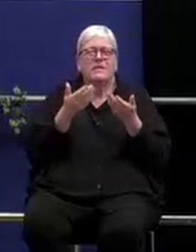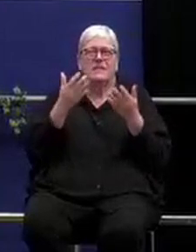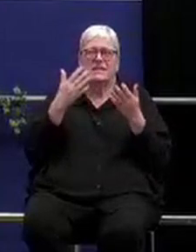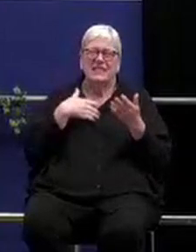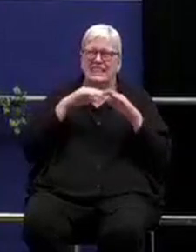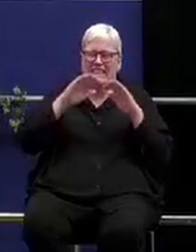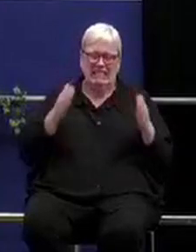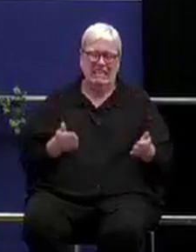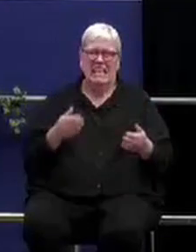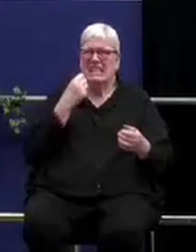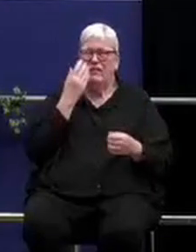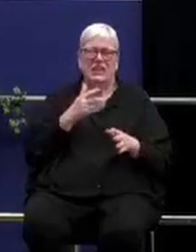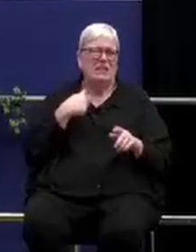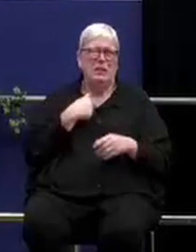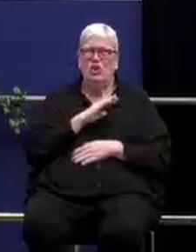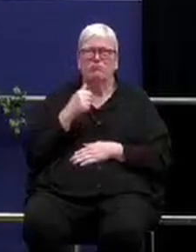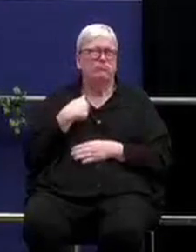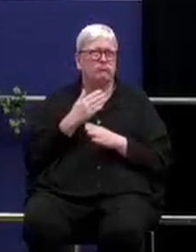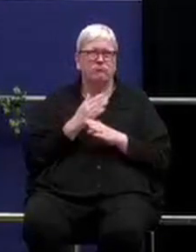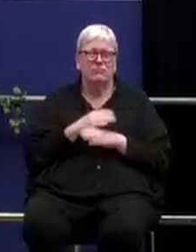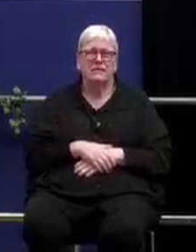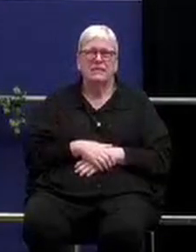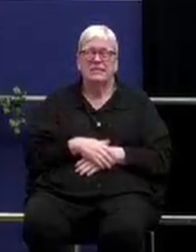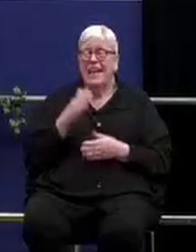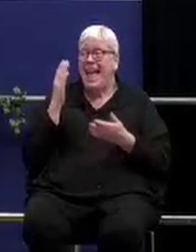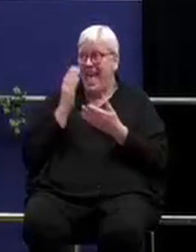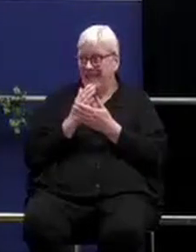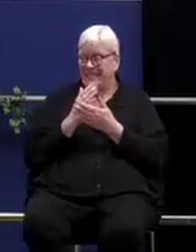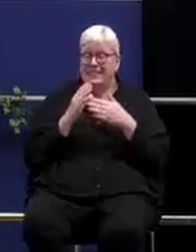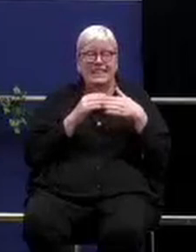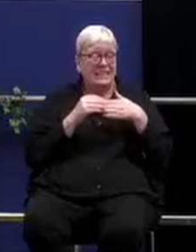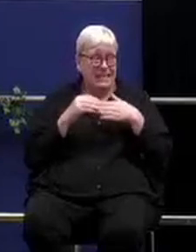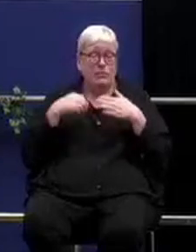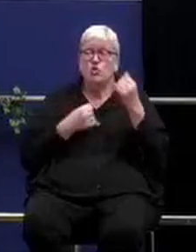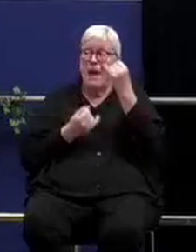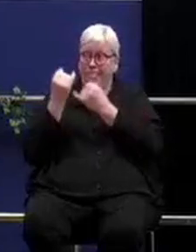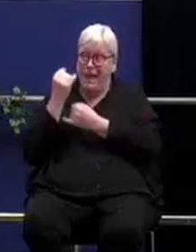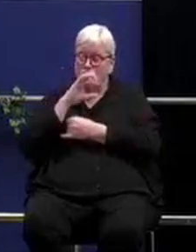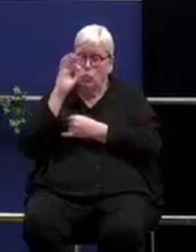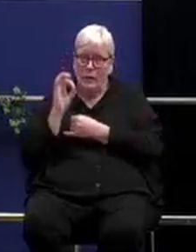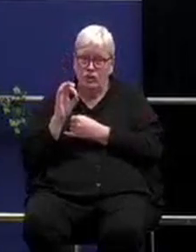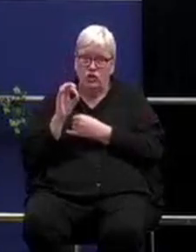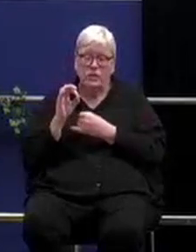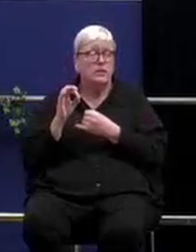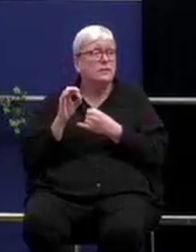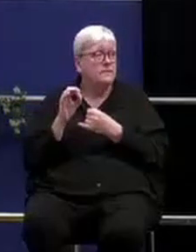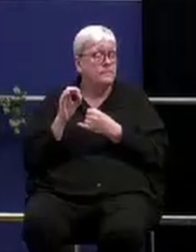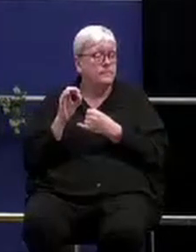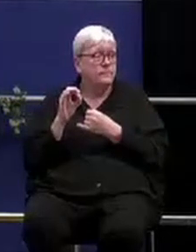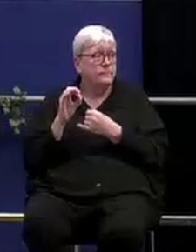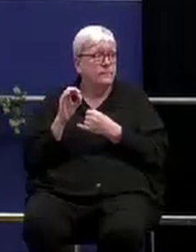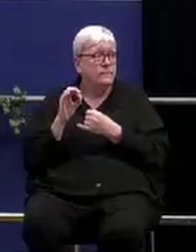at a desk, for me, that doesn't work. Well, actually, that leads into my last question. So this is